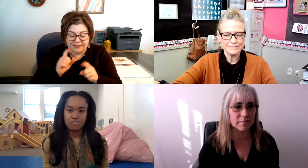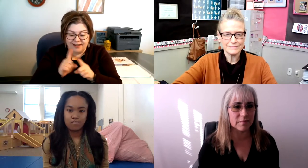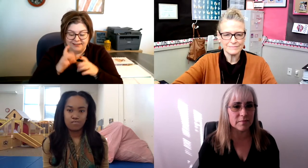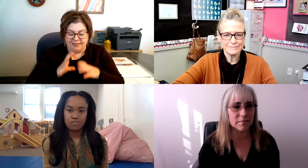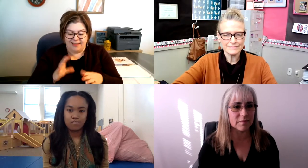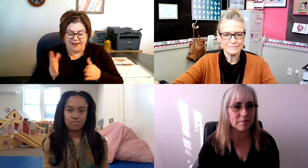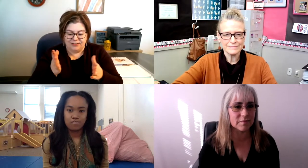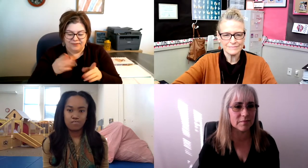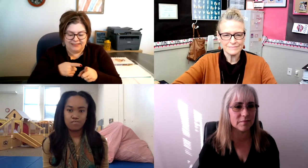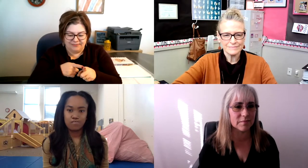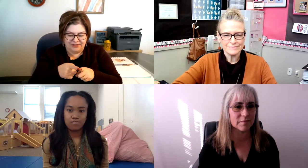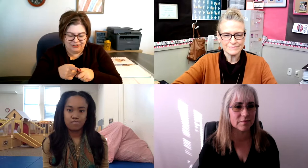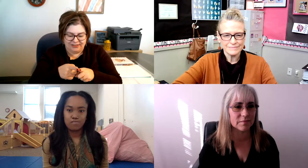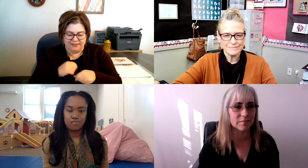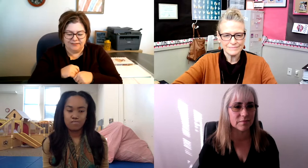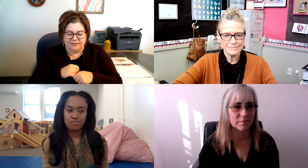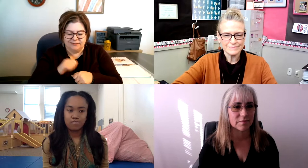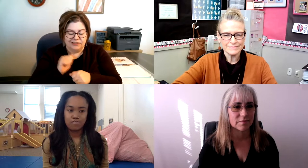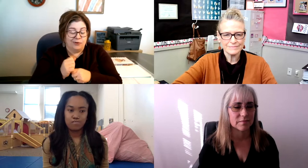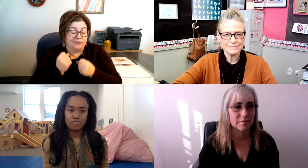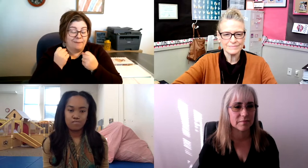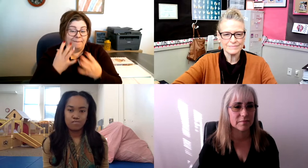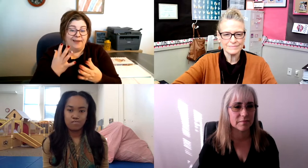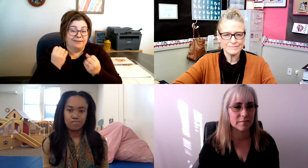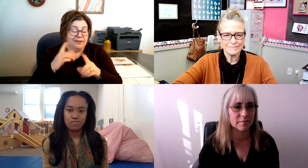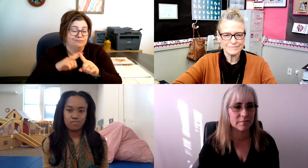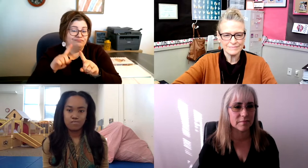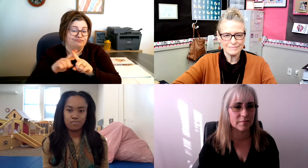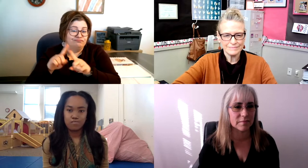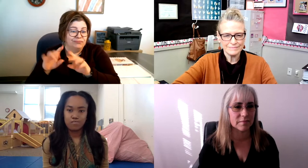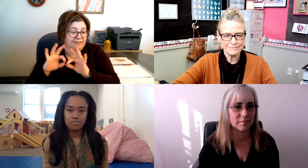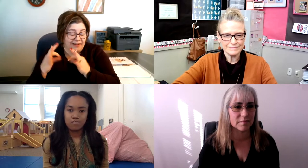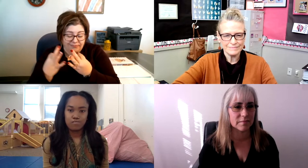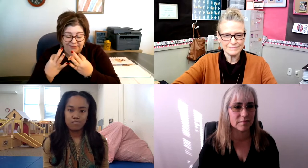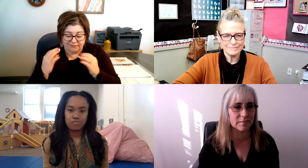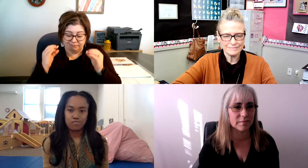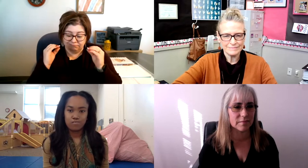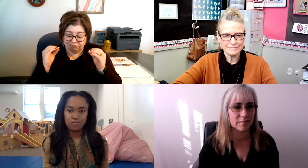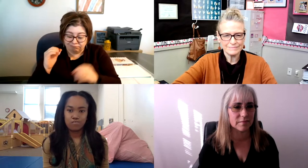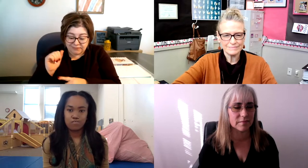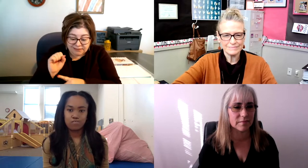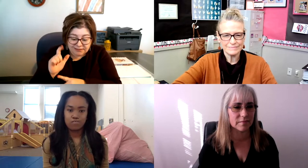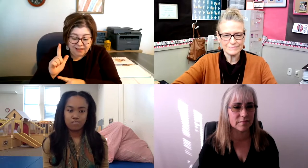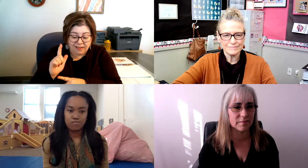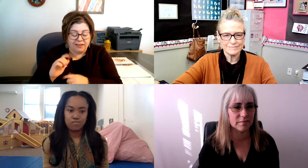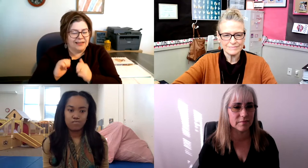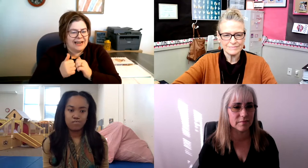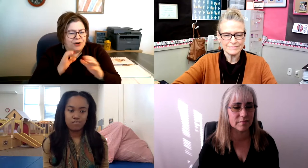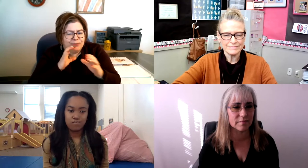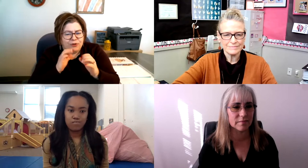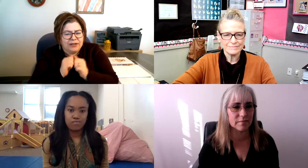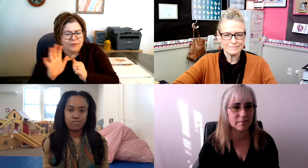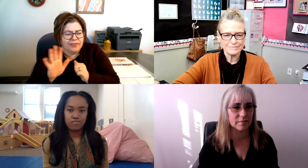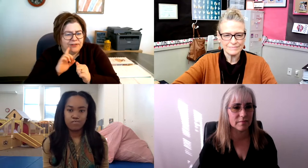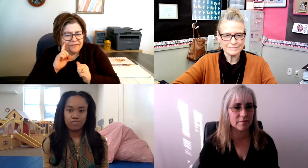for almost 14 years as a client service specialist. She works in many different family settings,